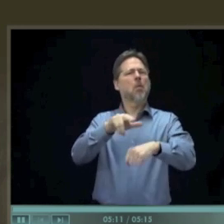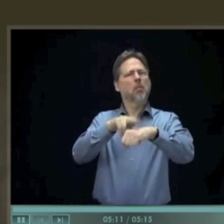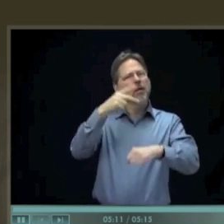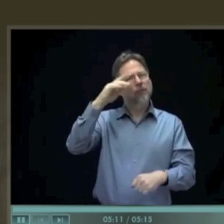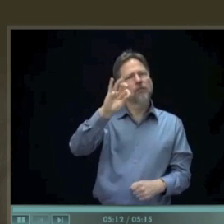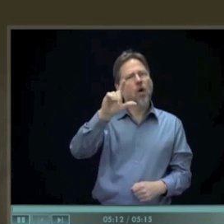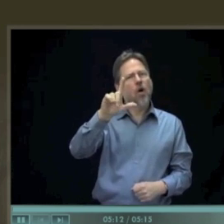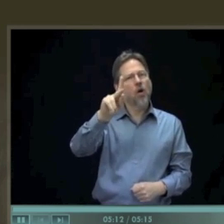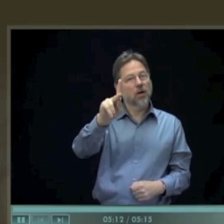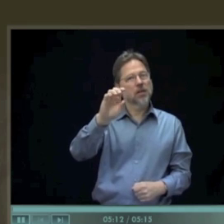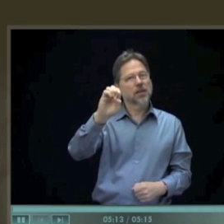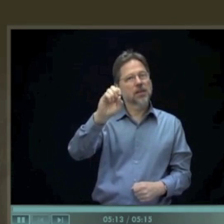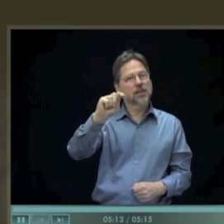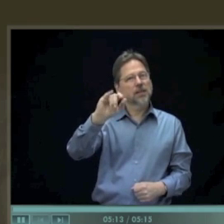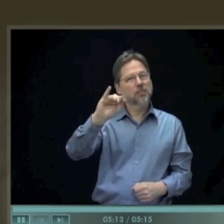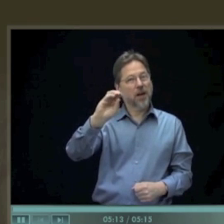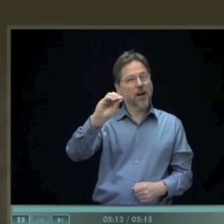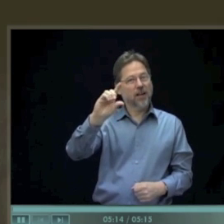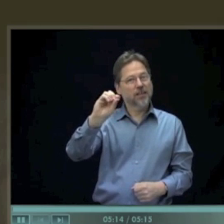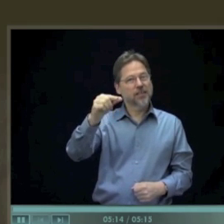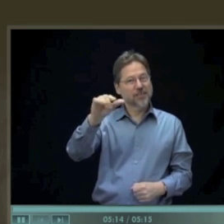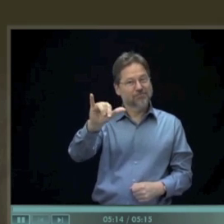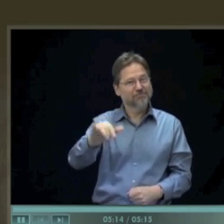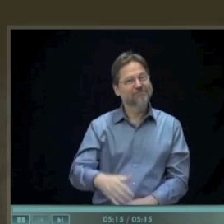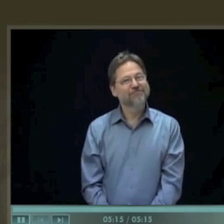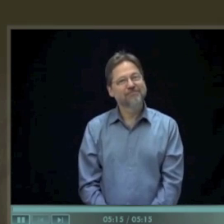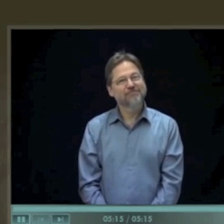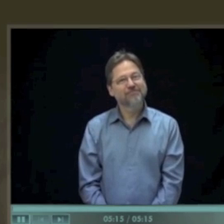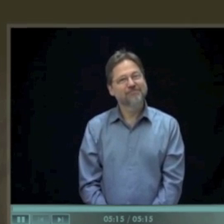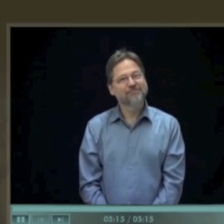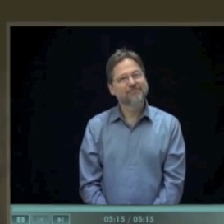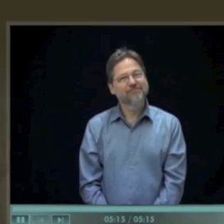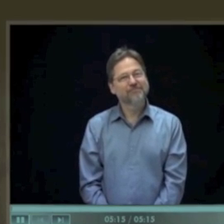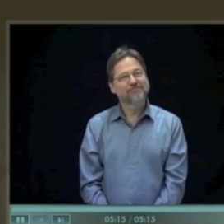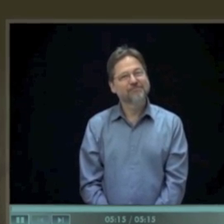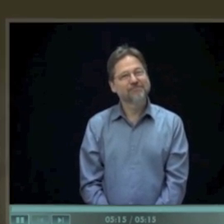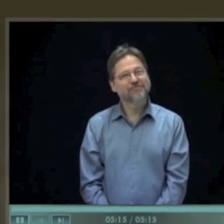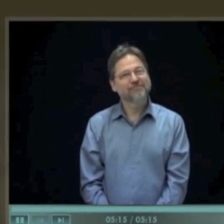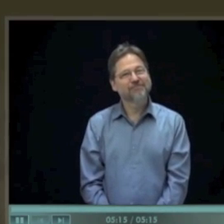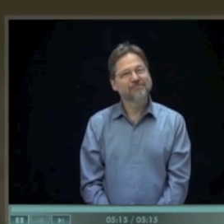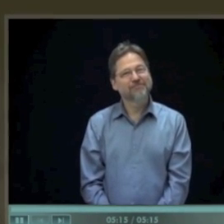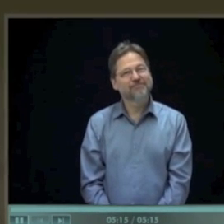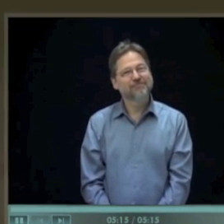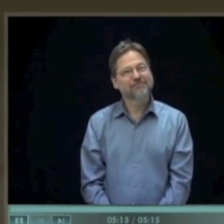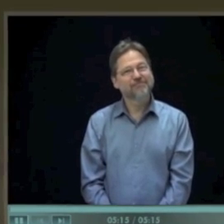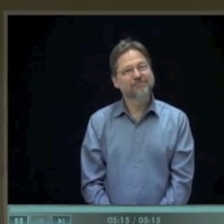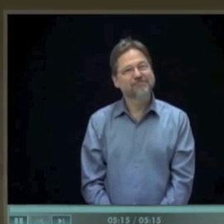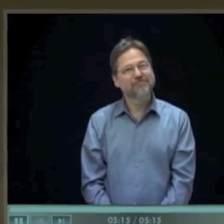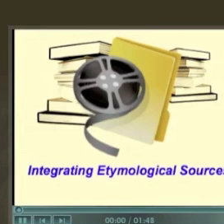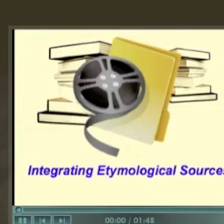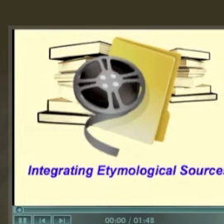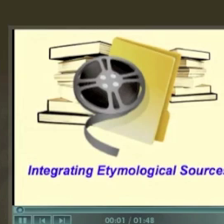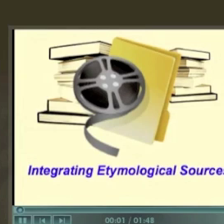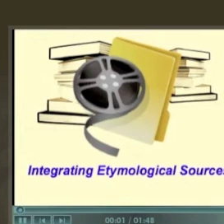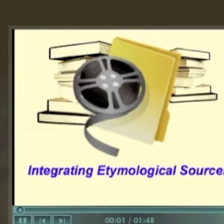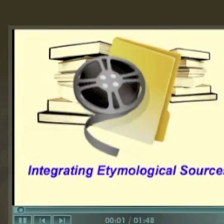I personally have gone through those 3 stages of believing the sign for America meant those 3 different